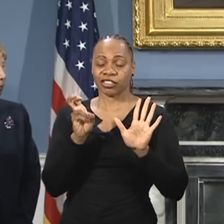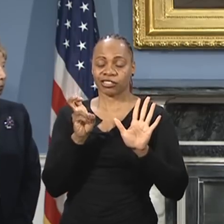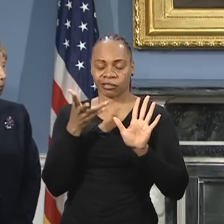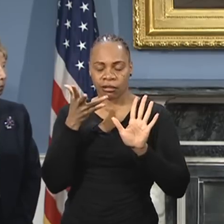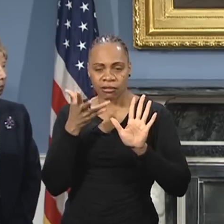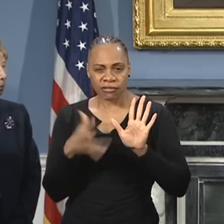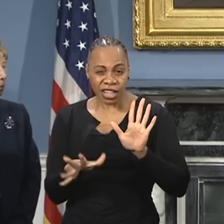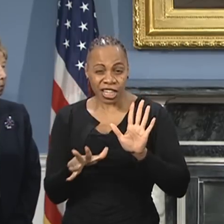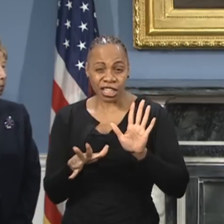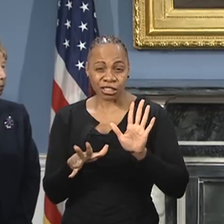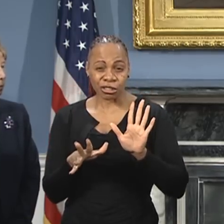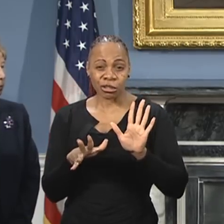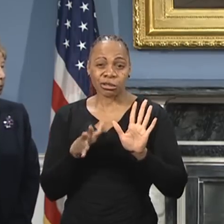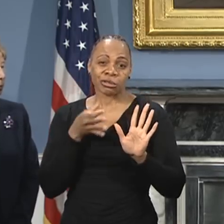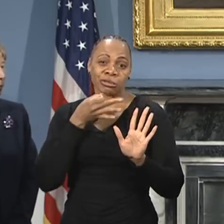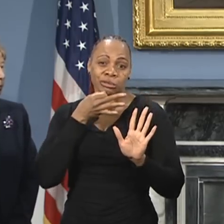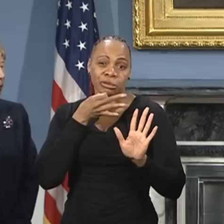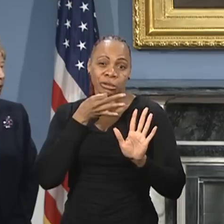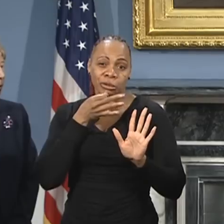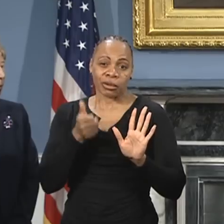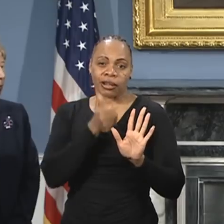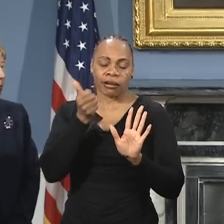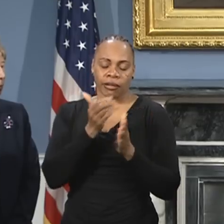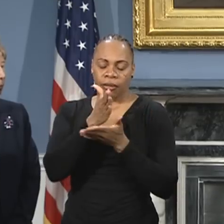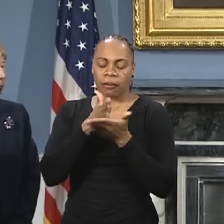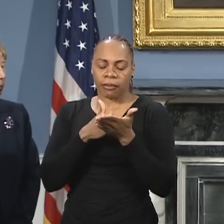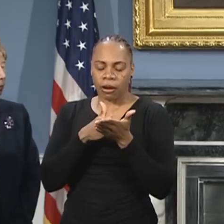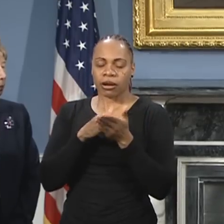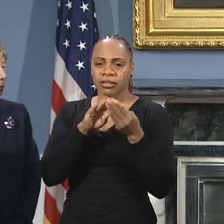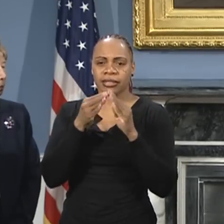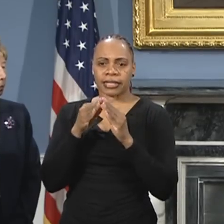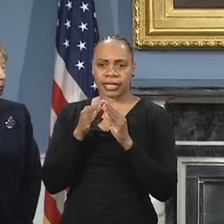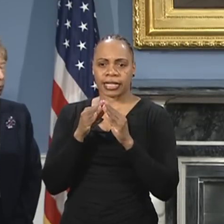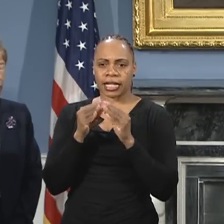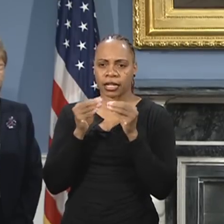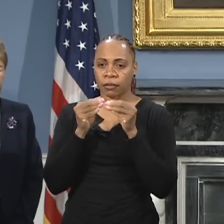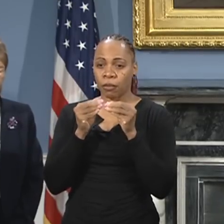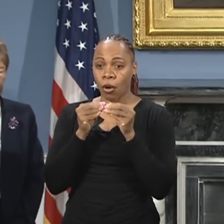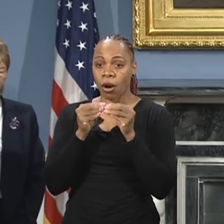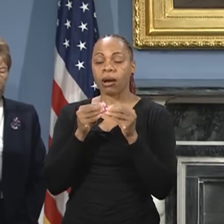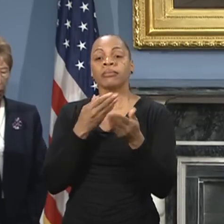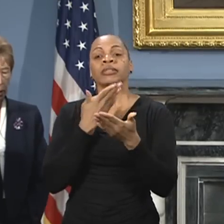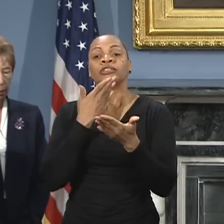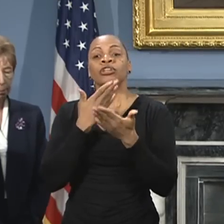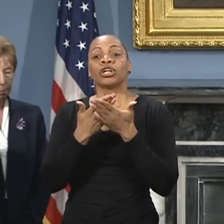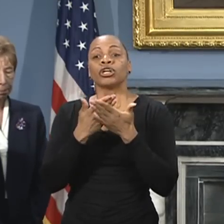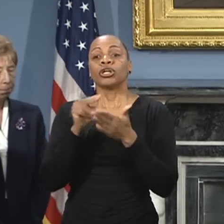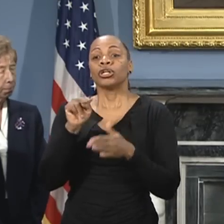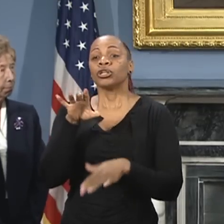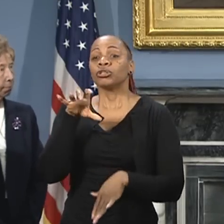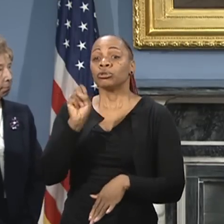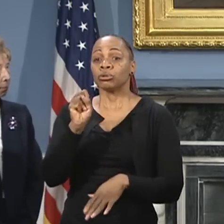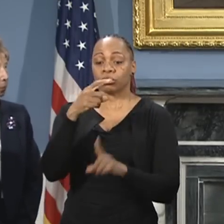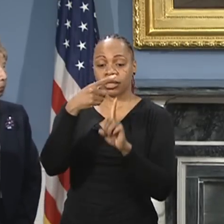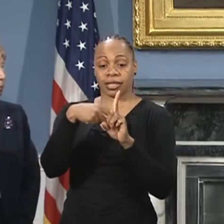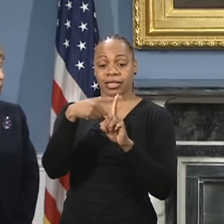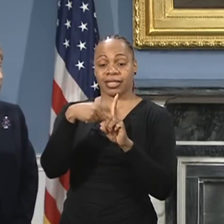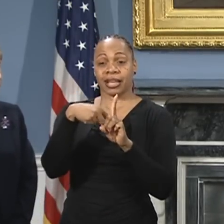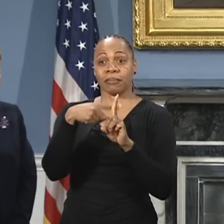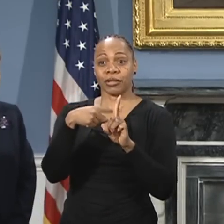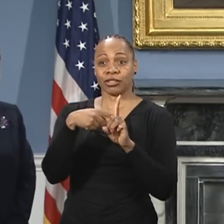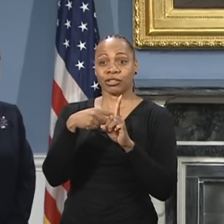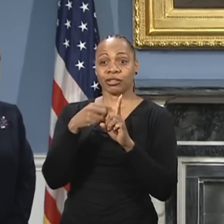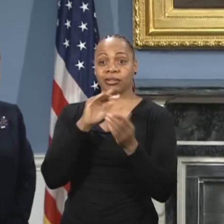that 8-inch mark in many parts of the city. Good news is the temperatures are much better than in the previous